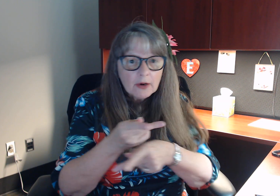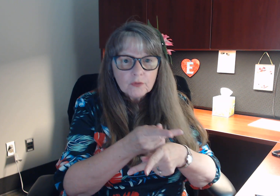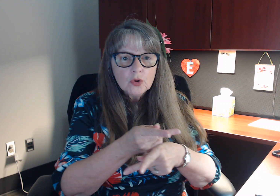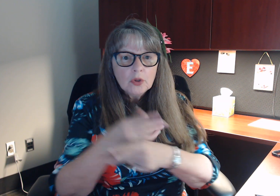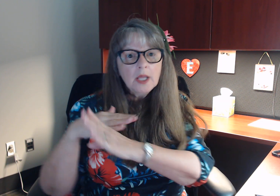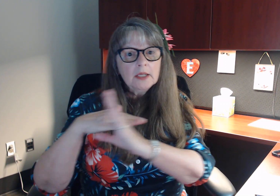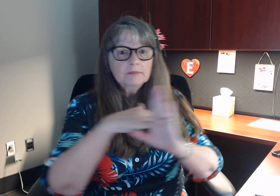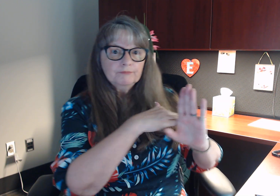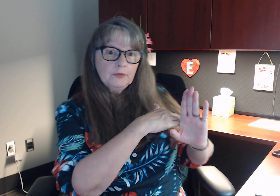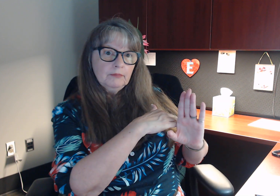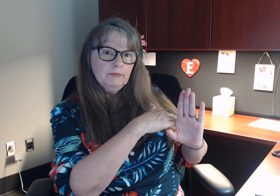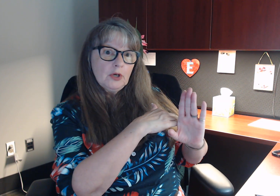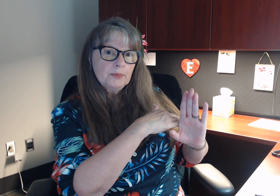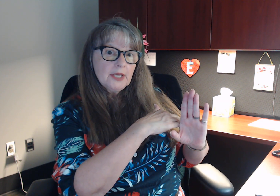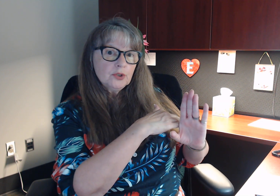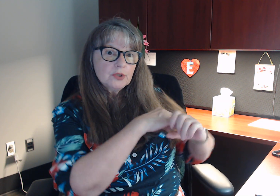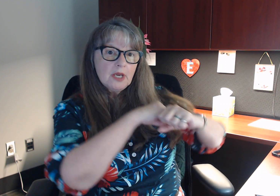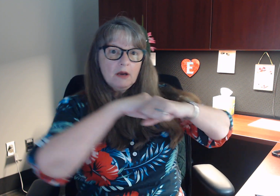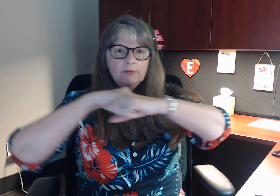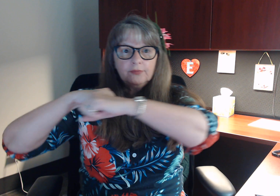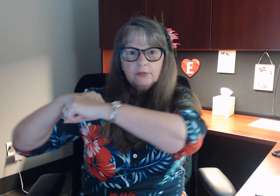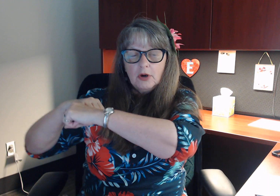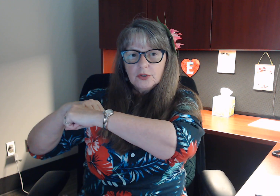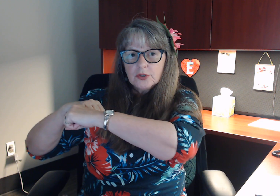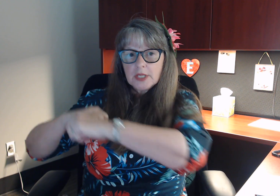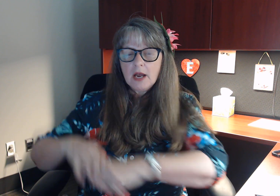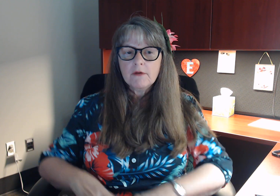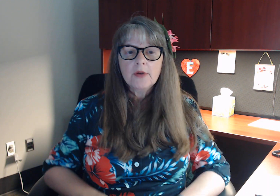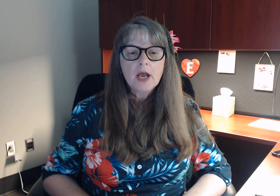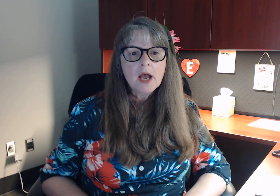careful, you know, protect yourself, guard yourself.